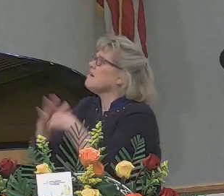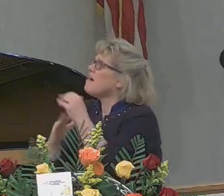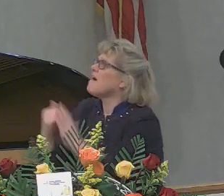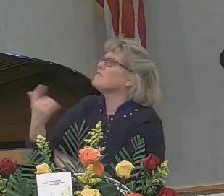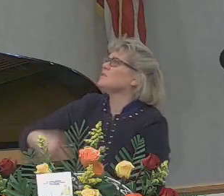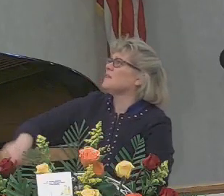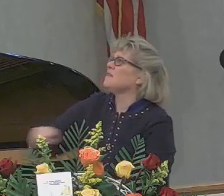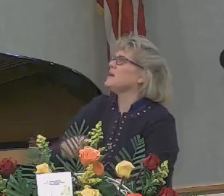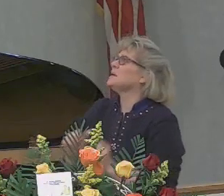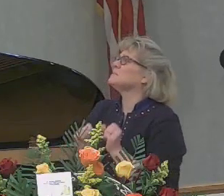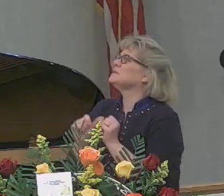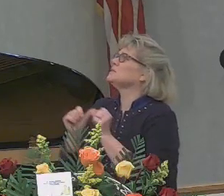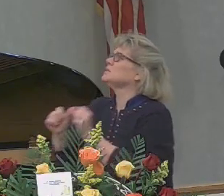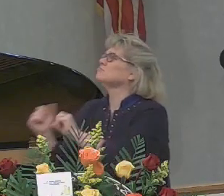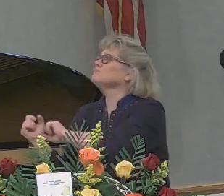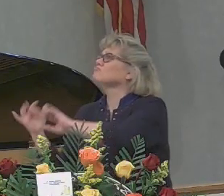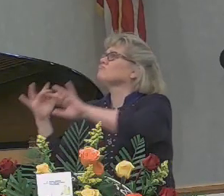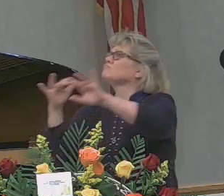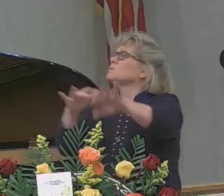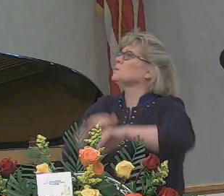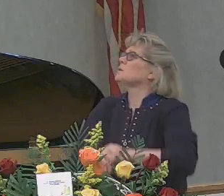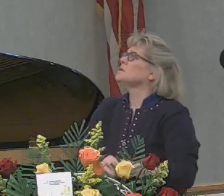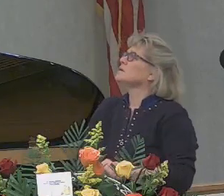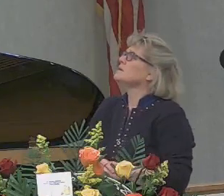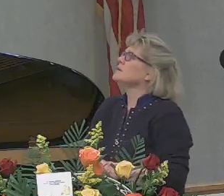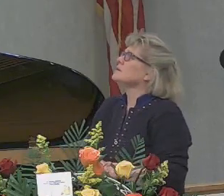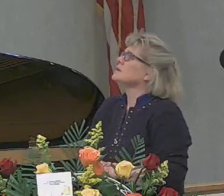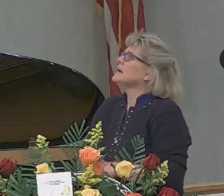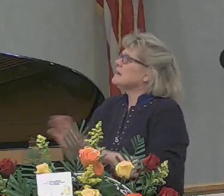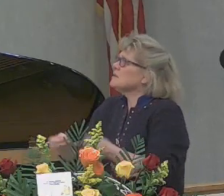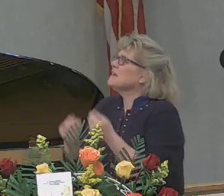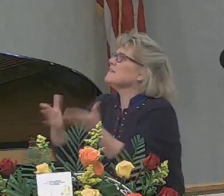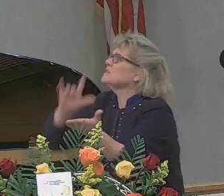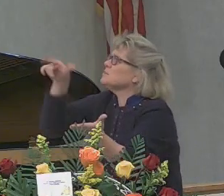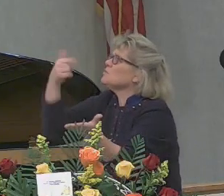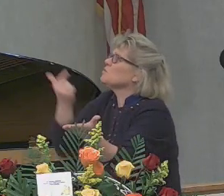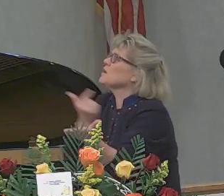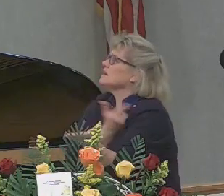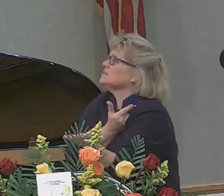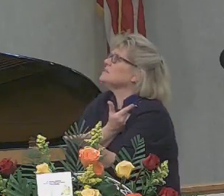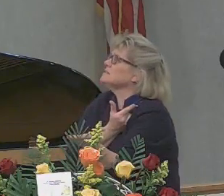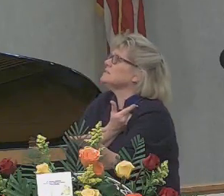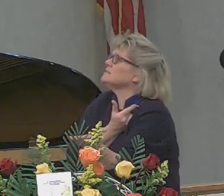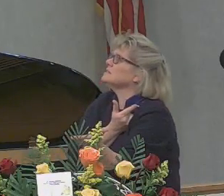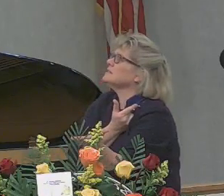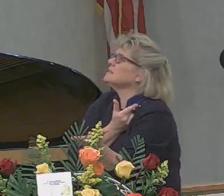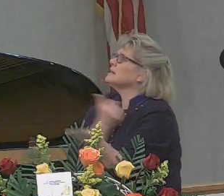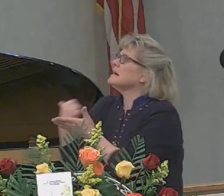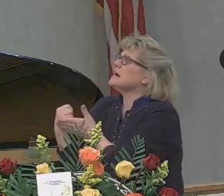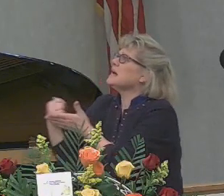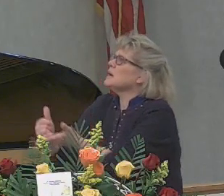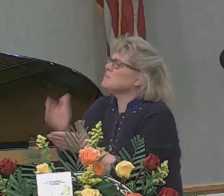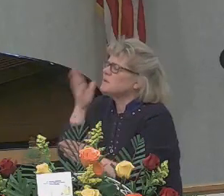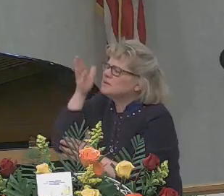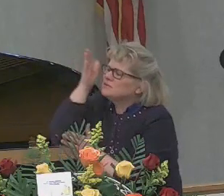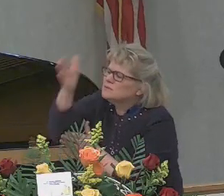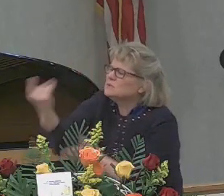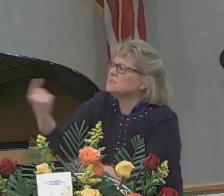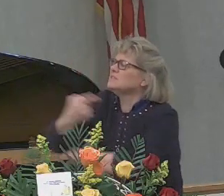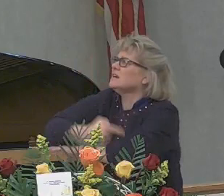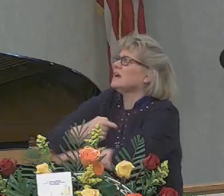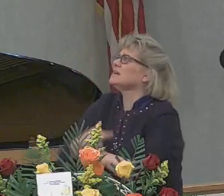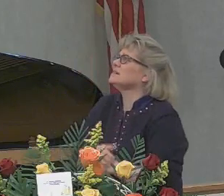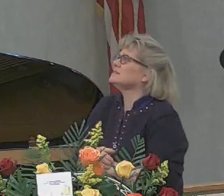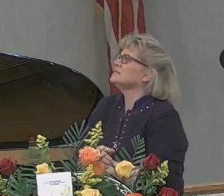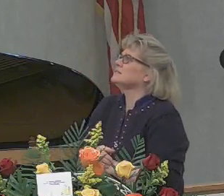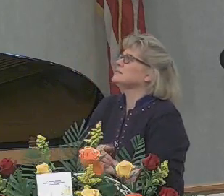as they proceed to the cemetery. I pray that you'd give them grace today. Help them in the days to come.